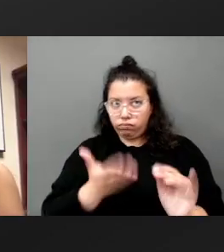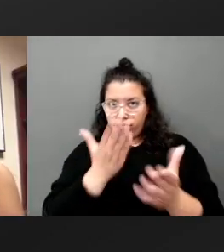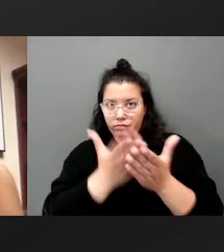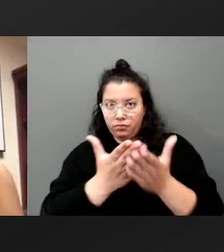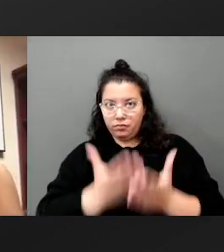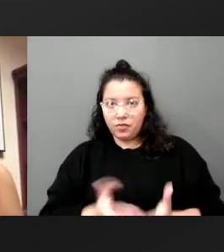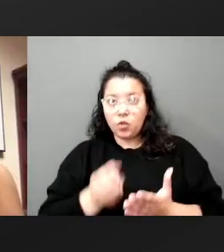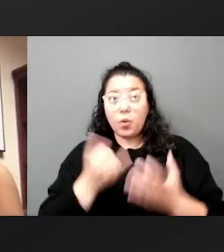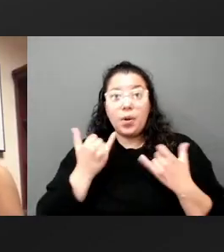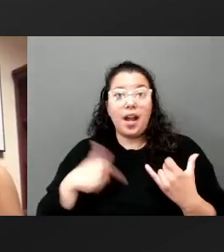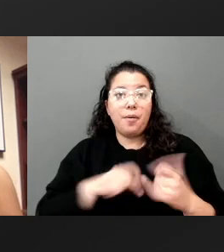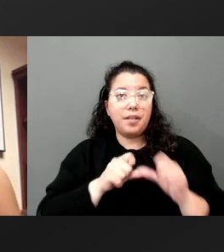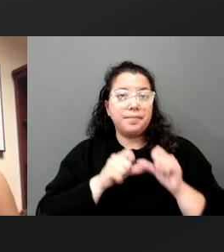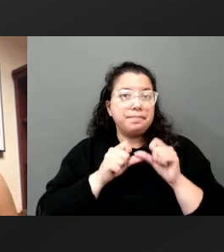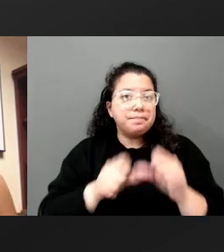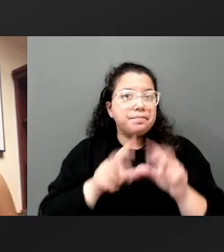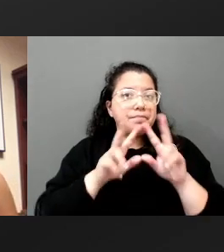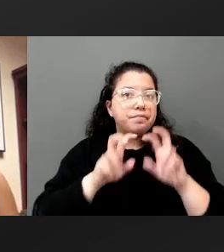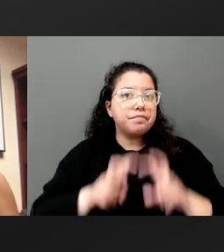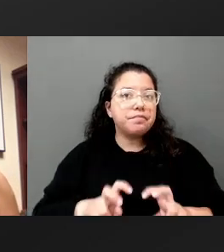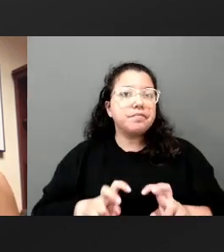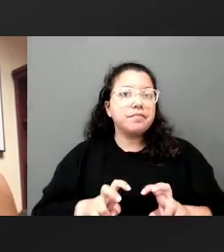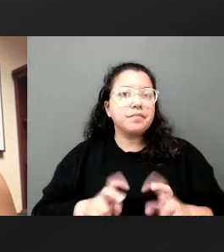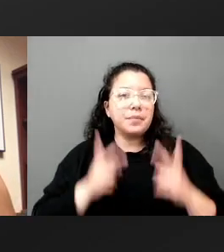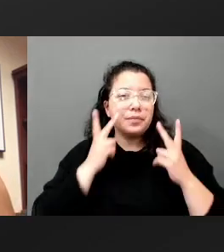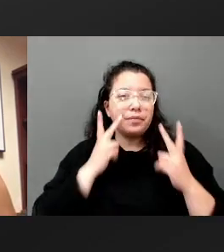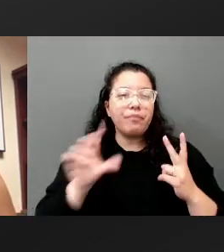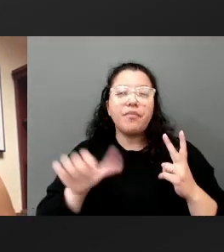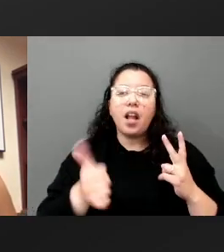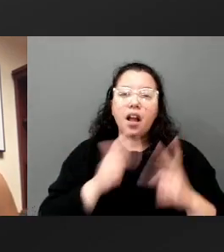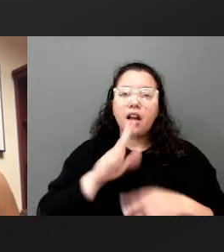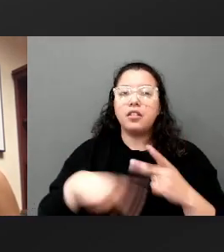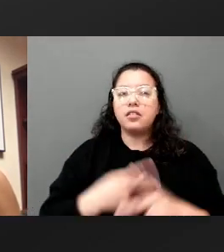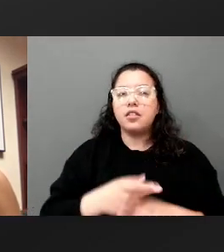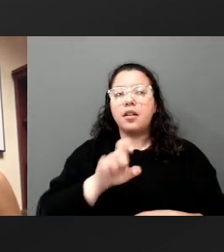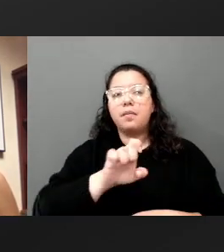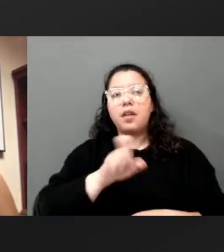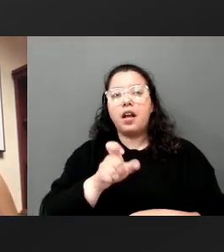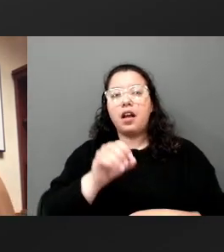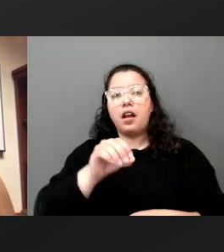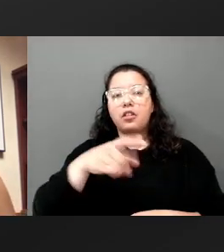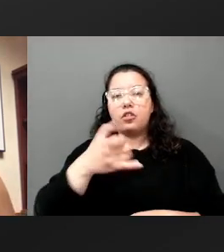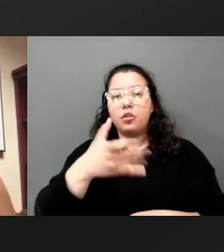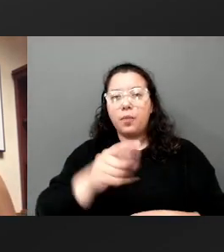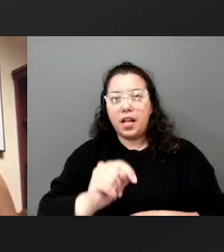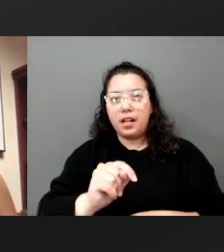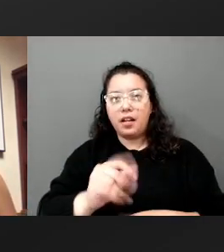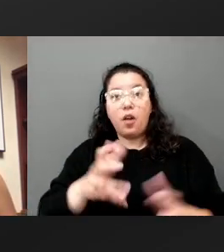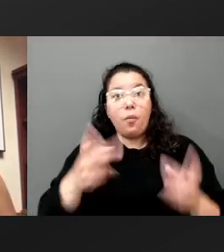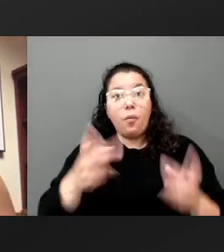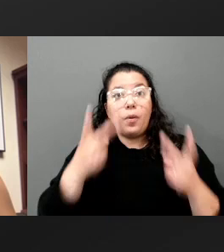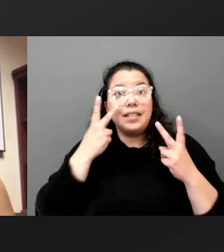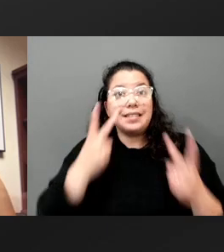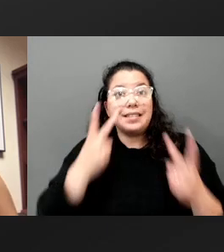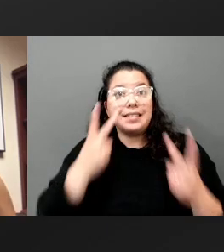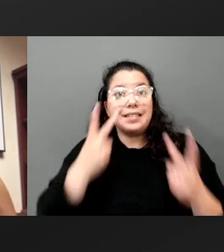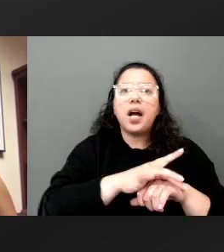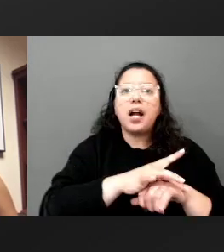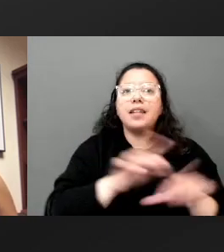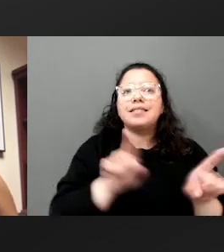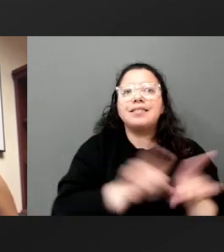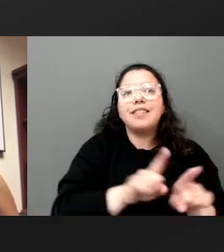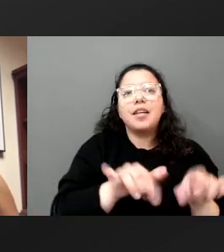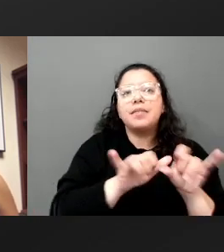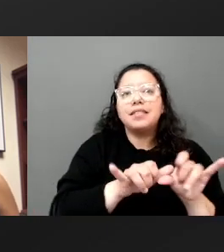other types of exoplanets ranging down to Earth-size planets and start to collect data just like this and across even